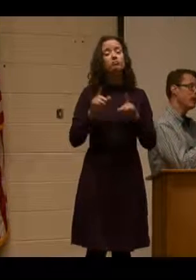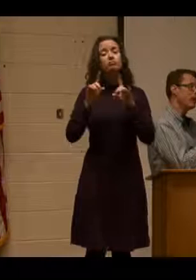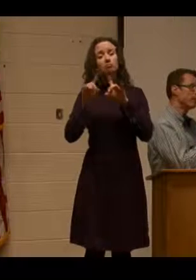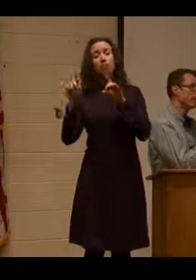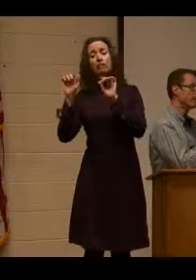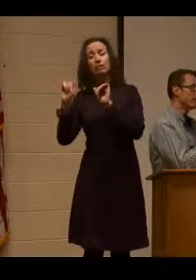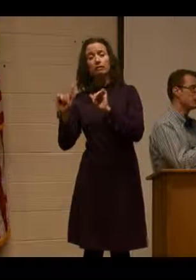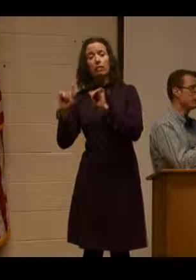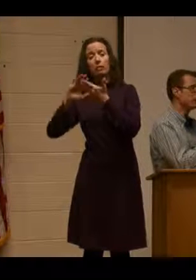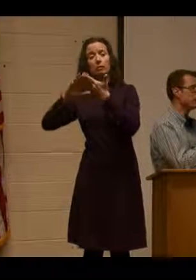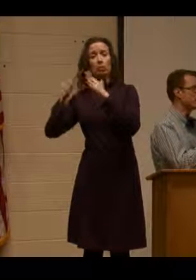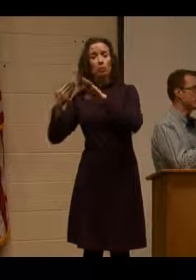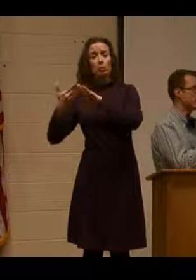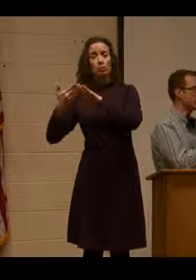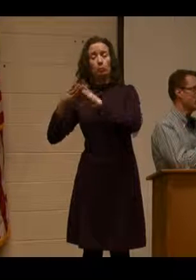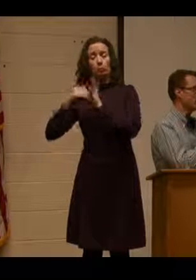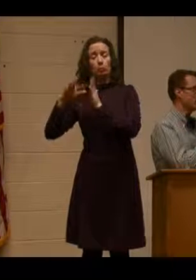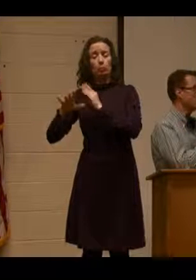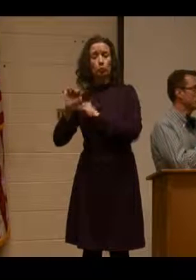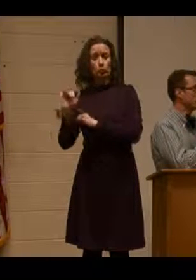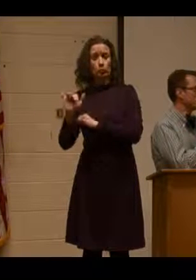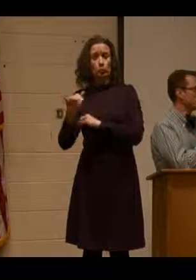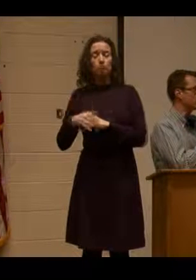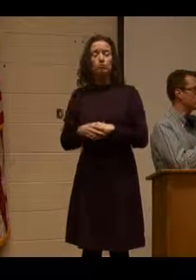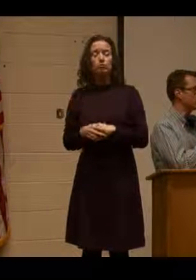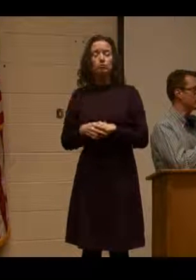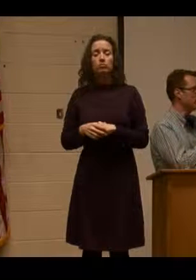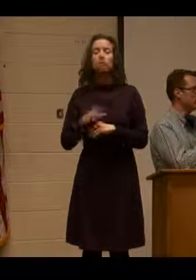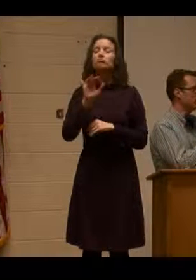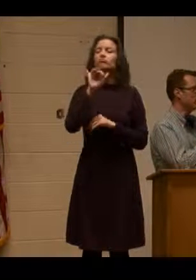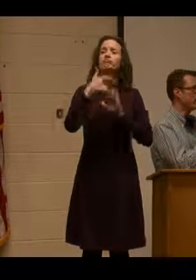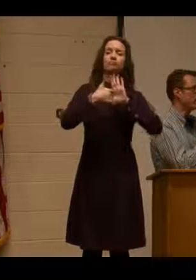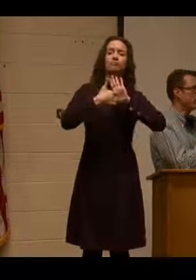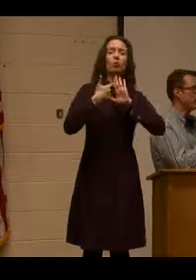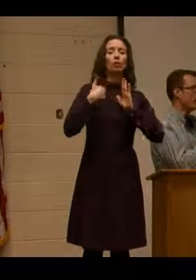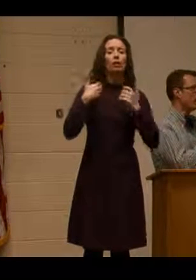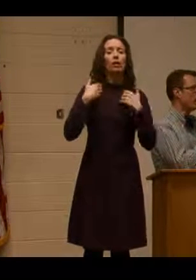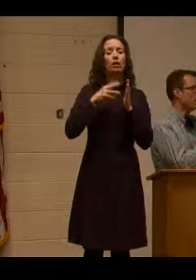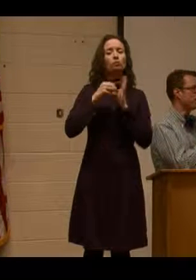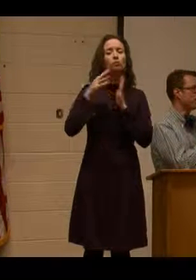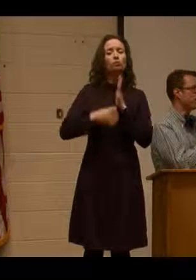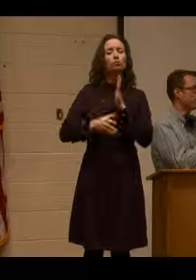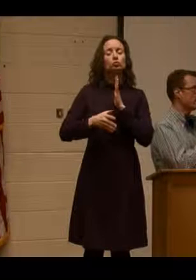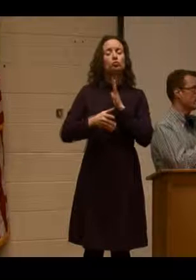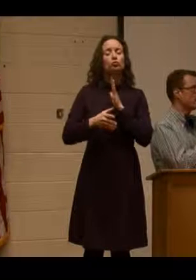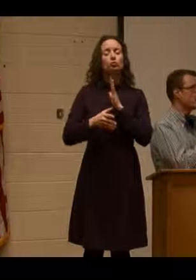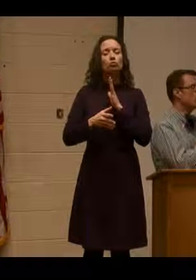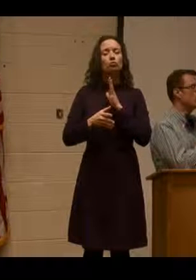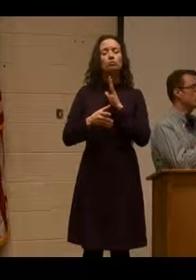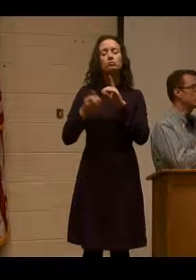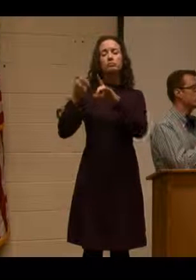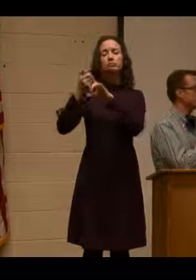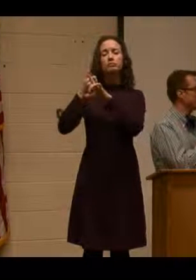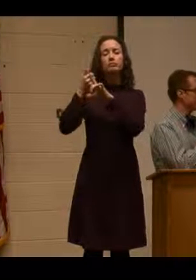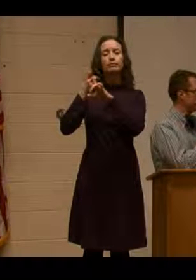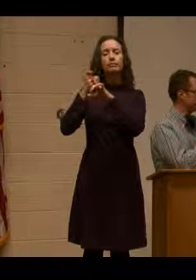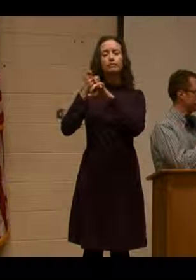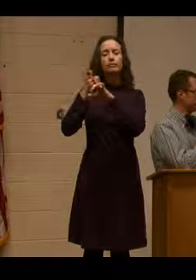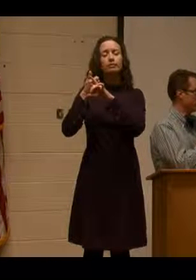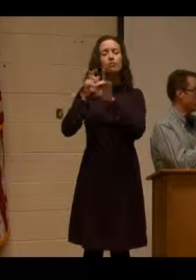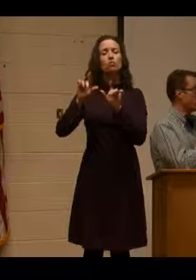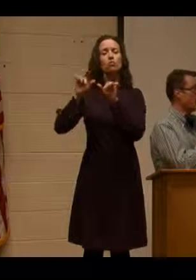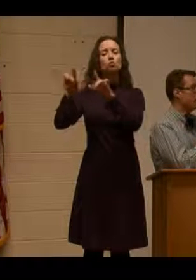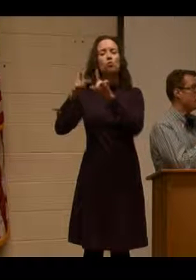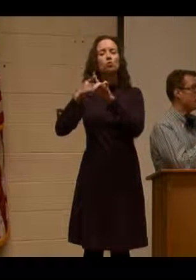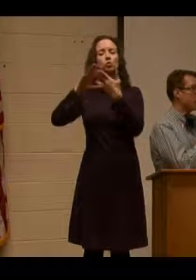experiencing, we have a student, for example, in a community college up in Denver, who is part of our